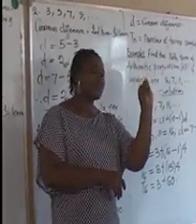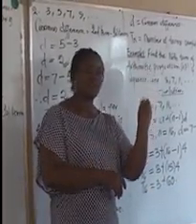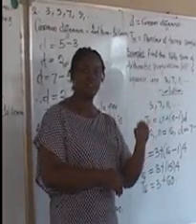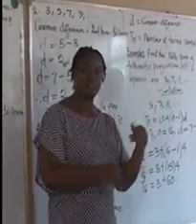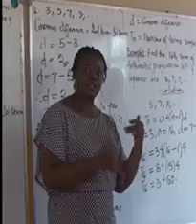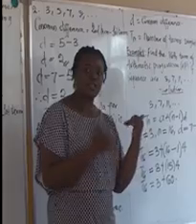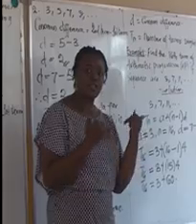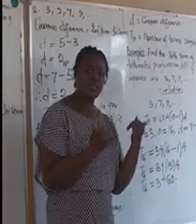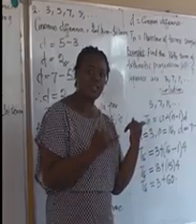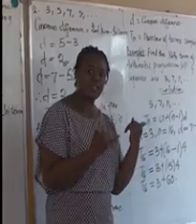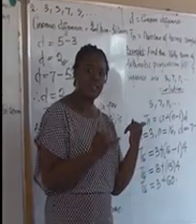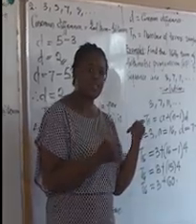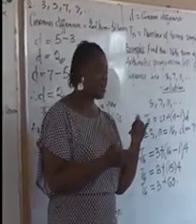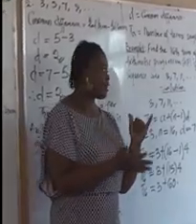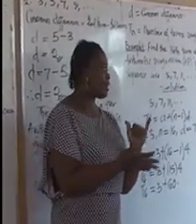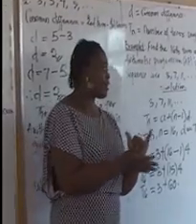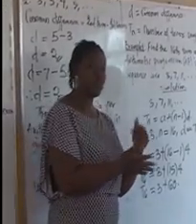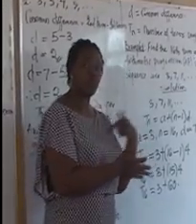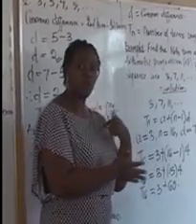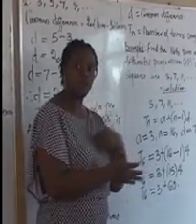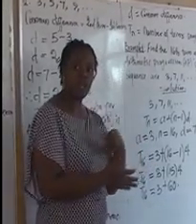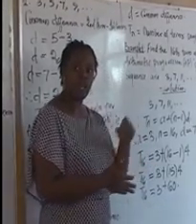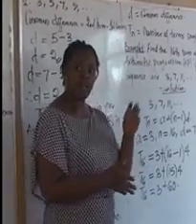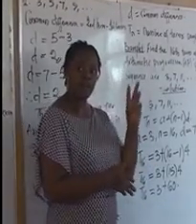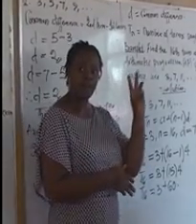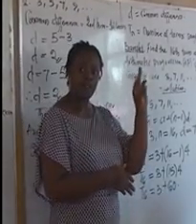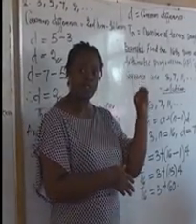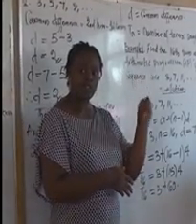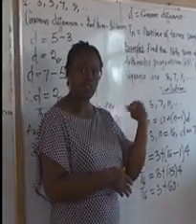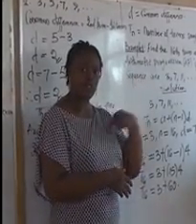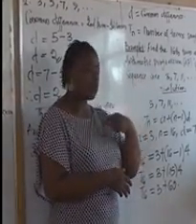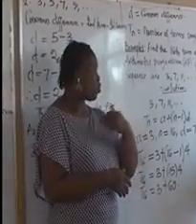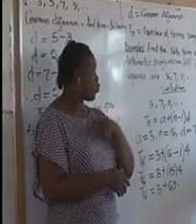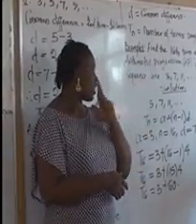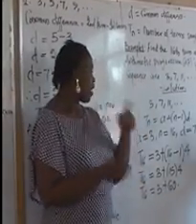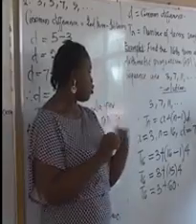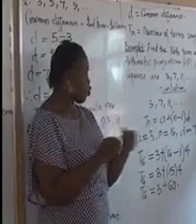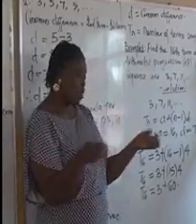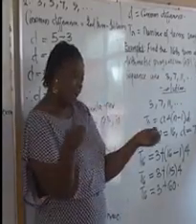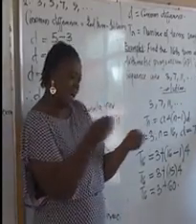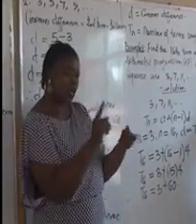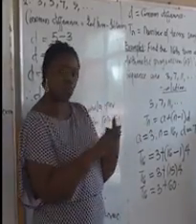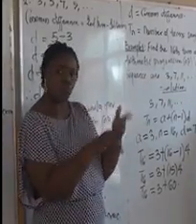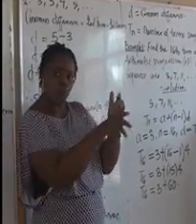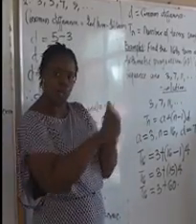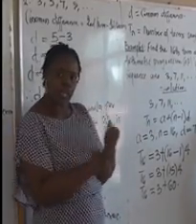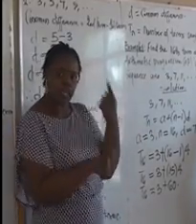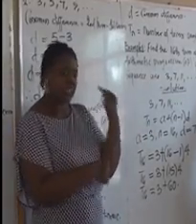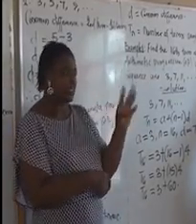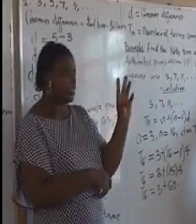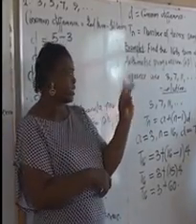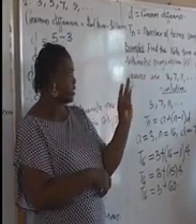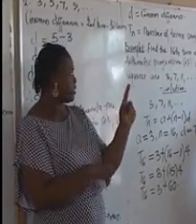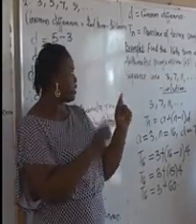Now that we have 60, we have to add to get the 60 term. So we could